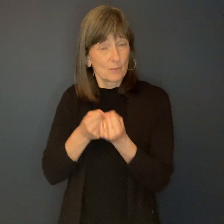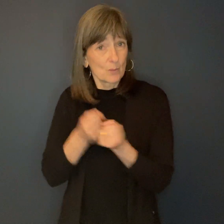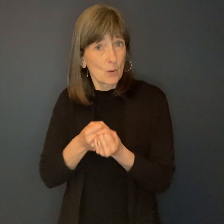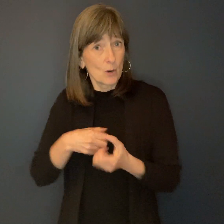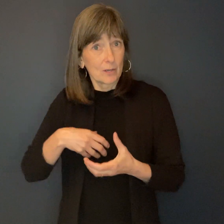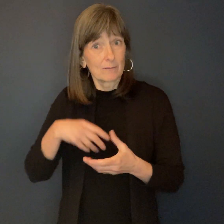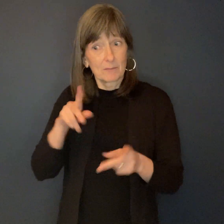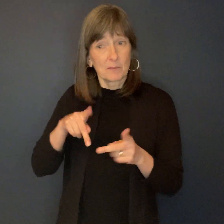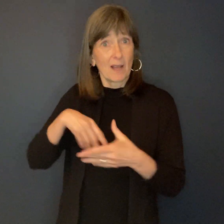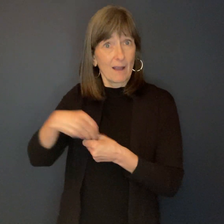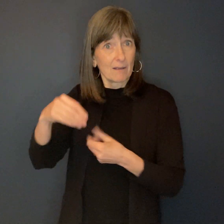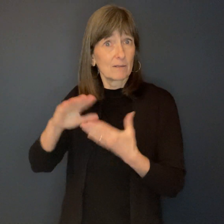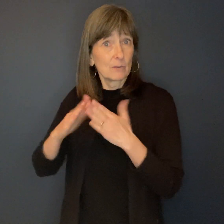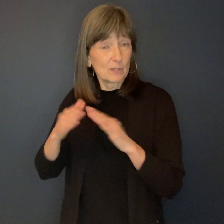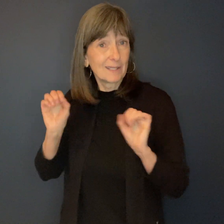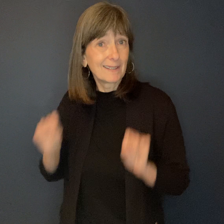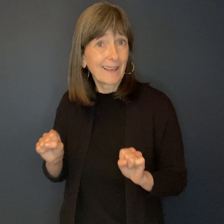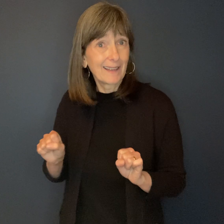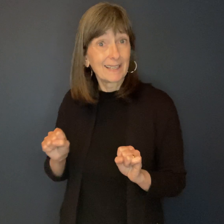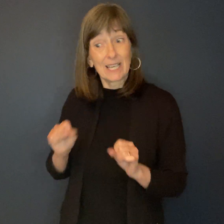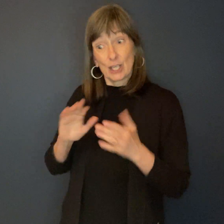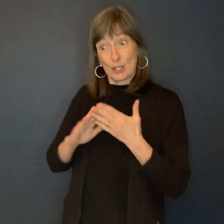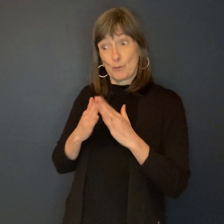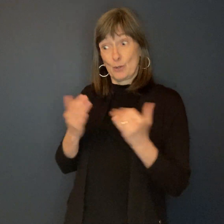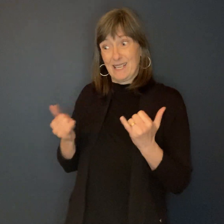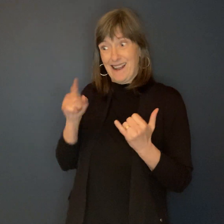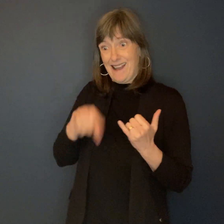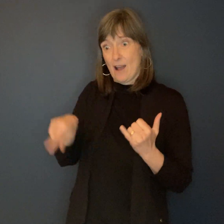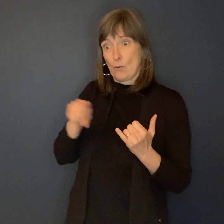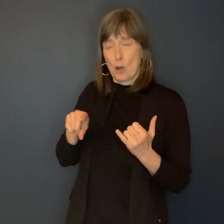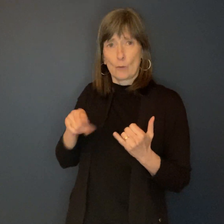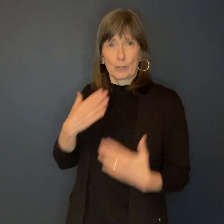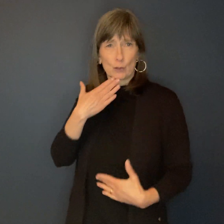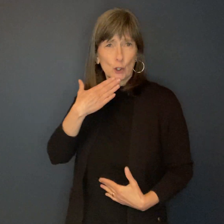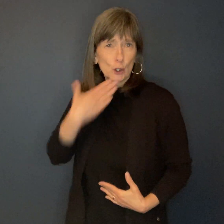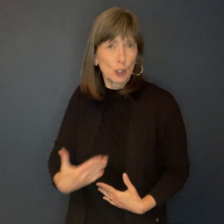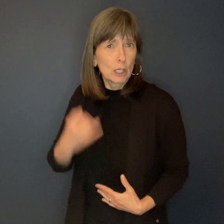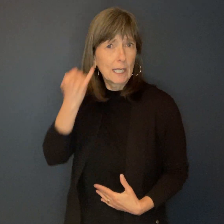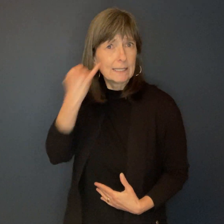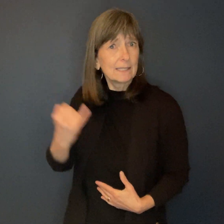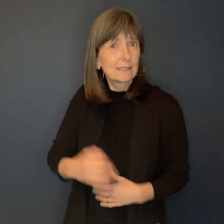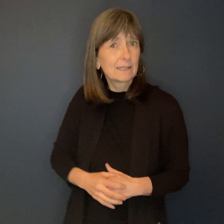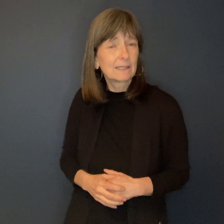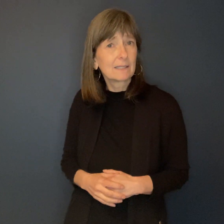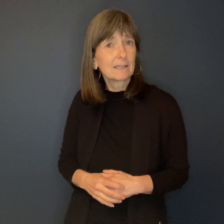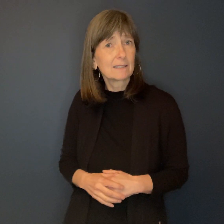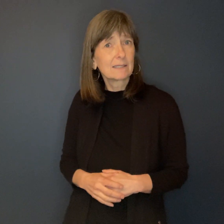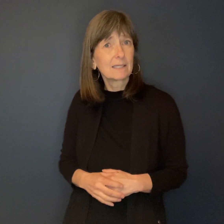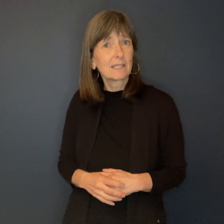time has very good, credible ideas. It is astonishing that we're talking about